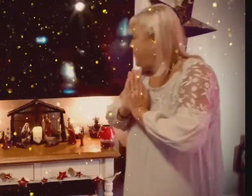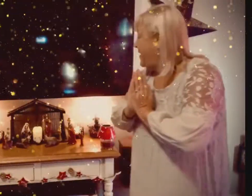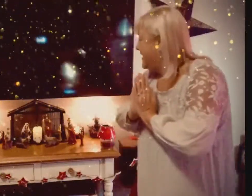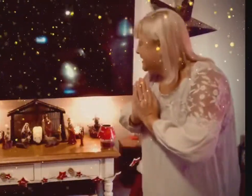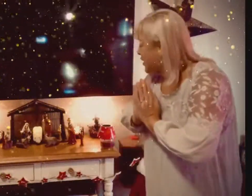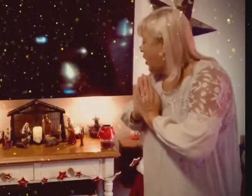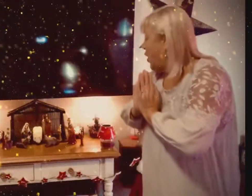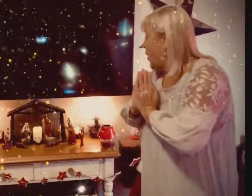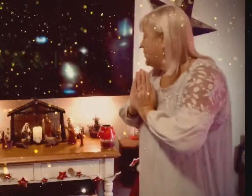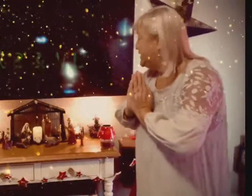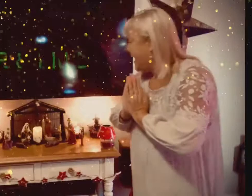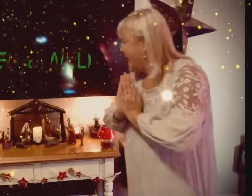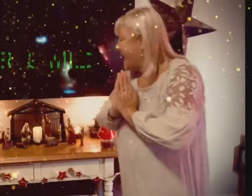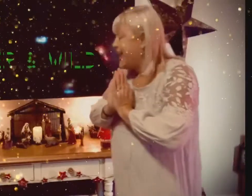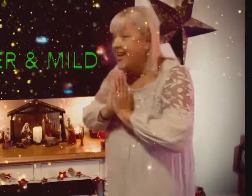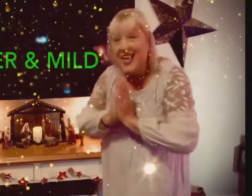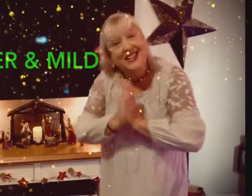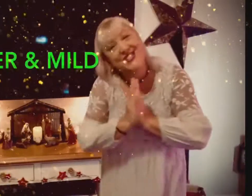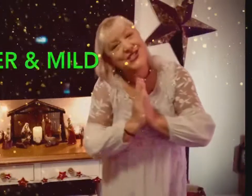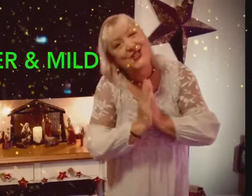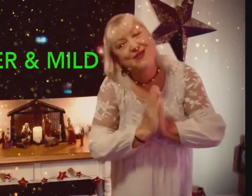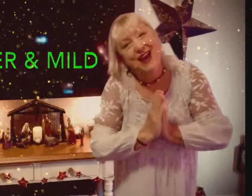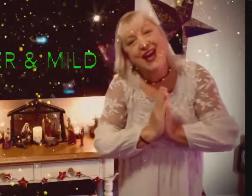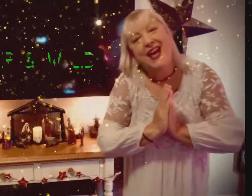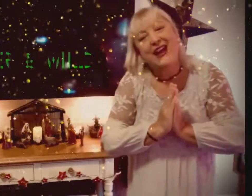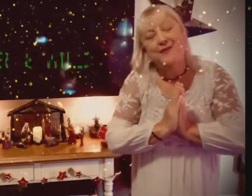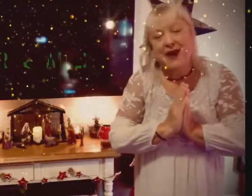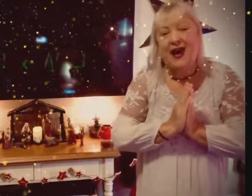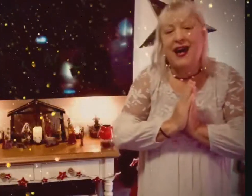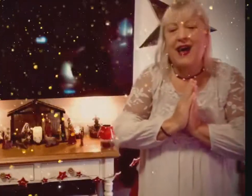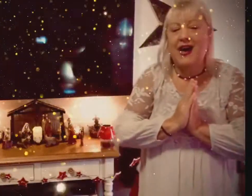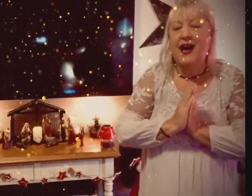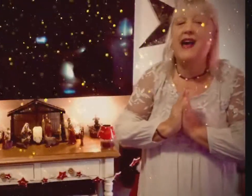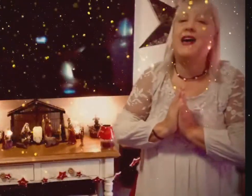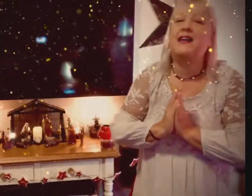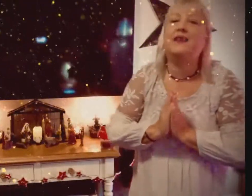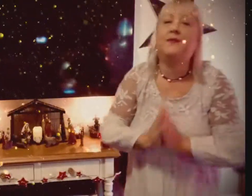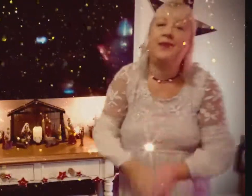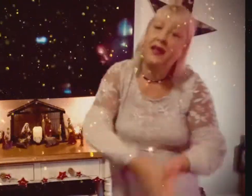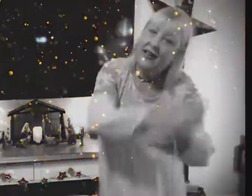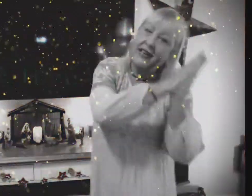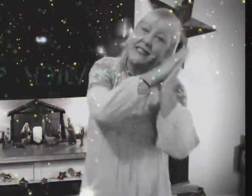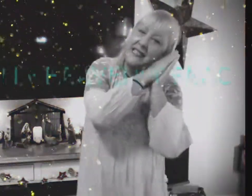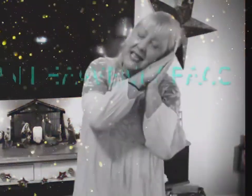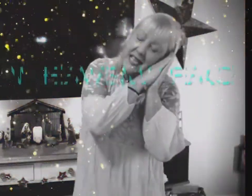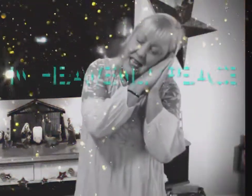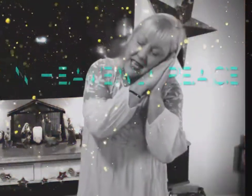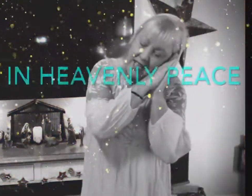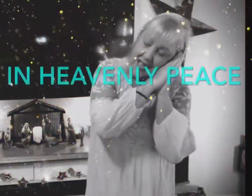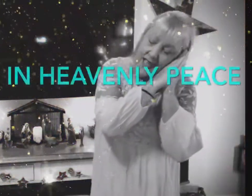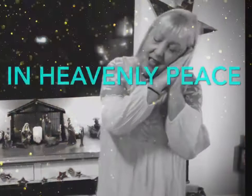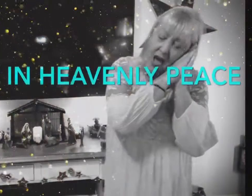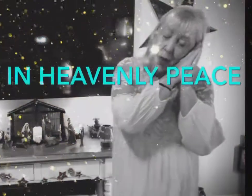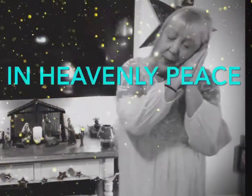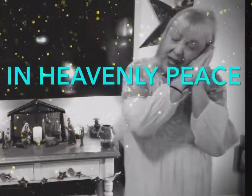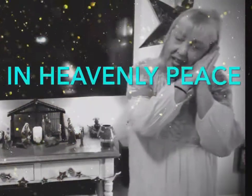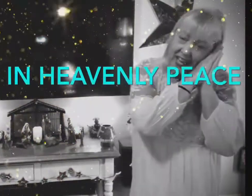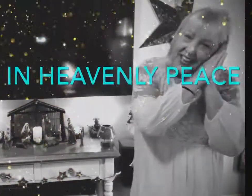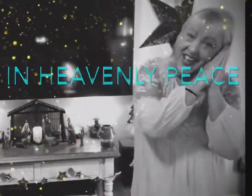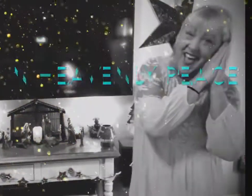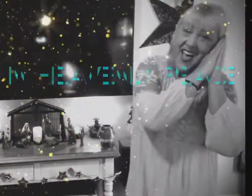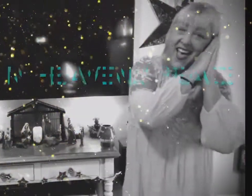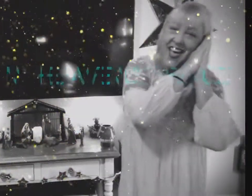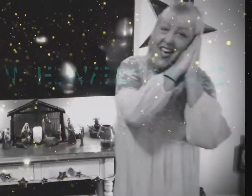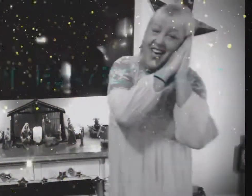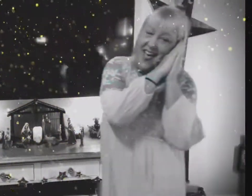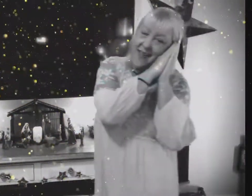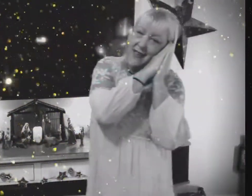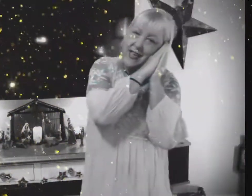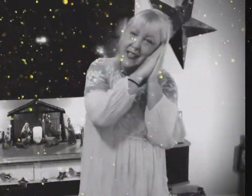take